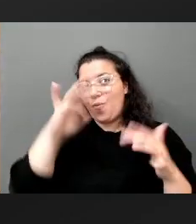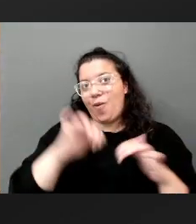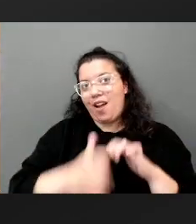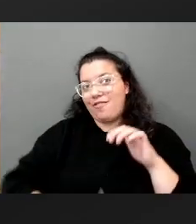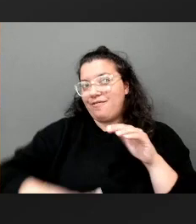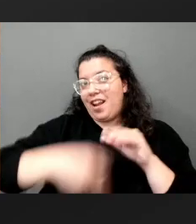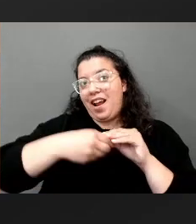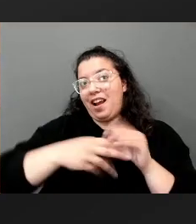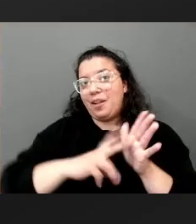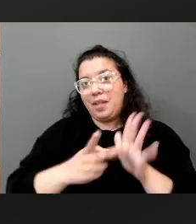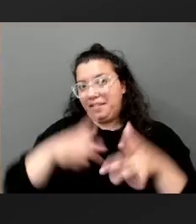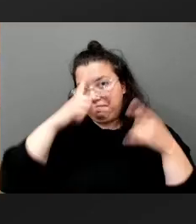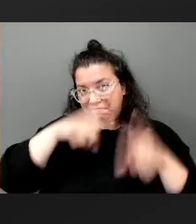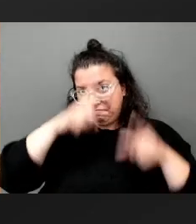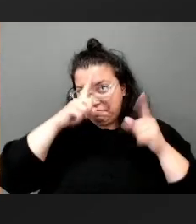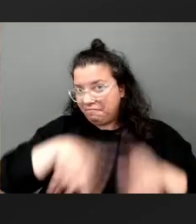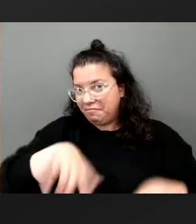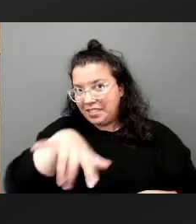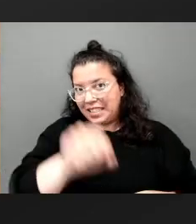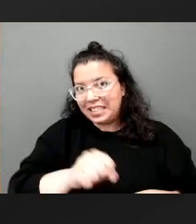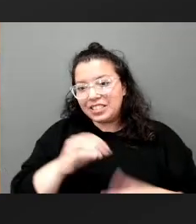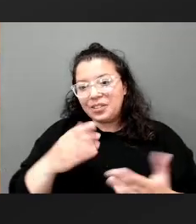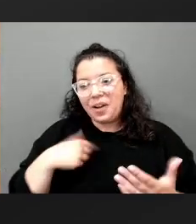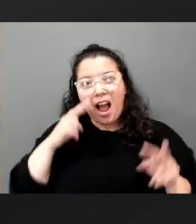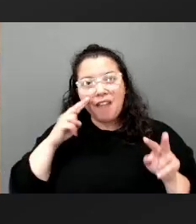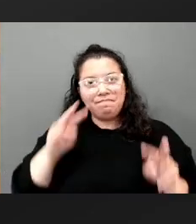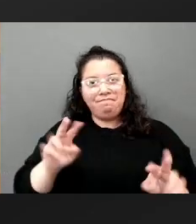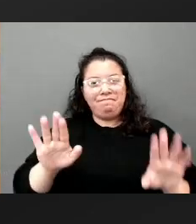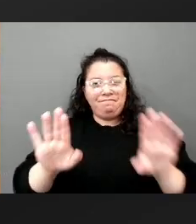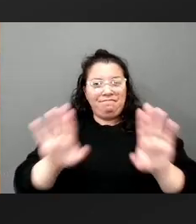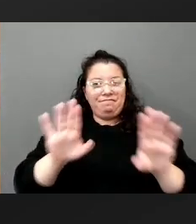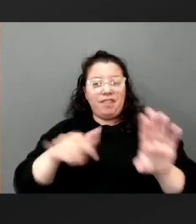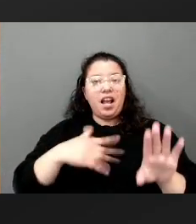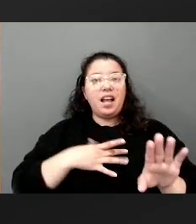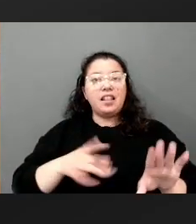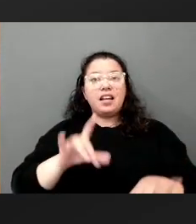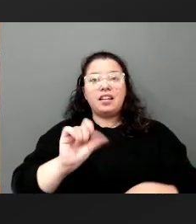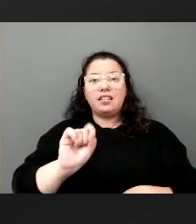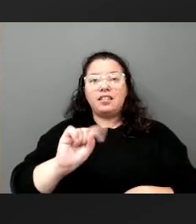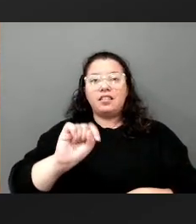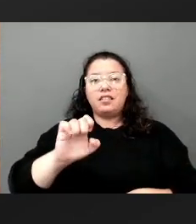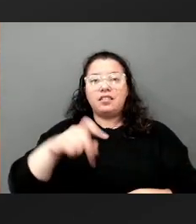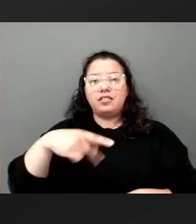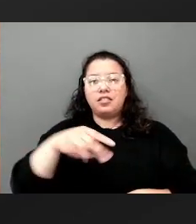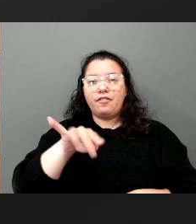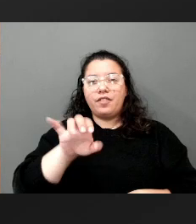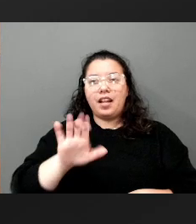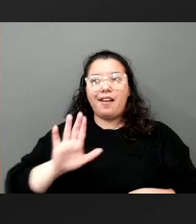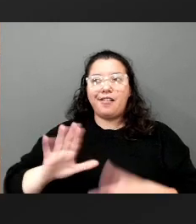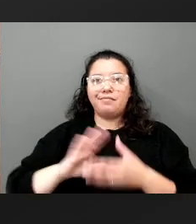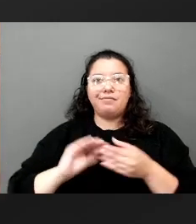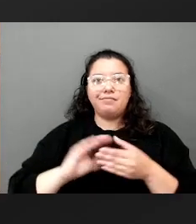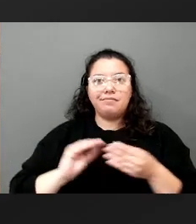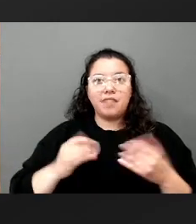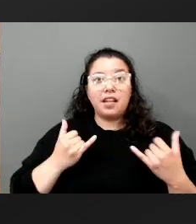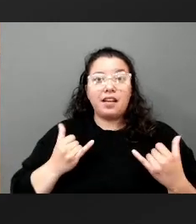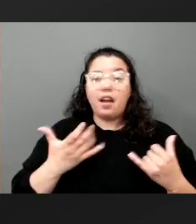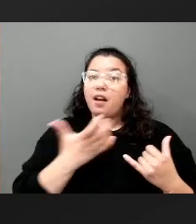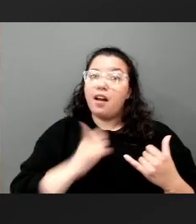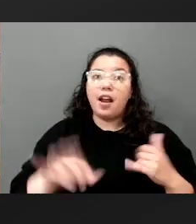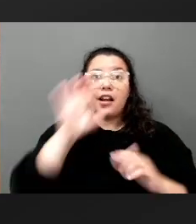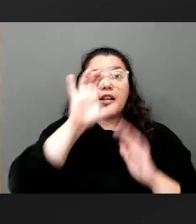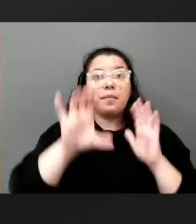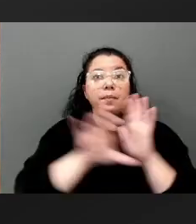has been said. I think I really like Stefanie's point about, things. Any image now we're taking gets photobombed